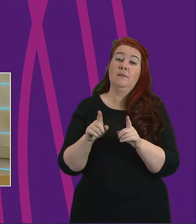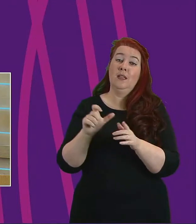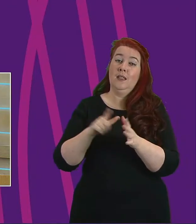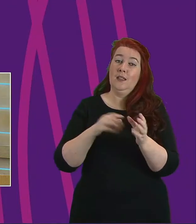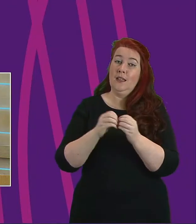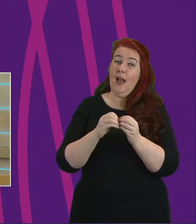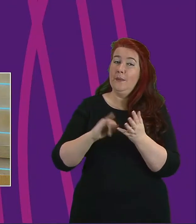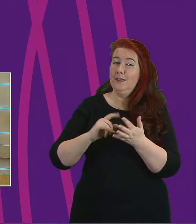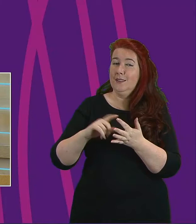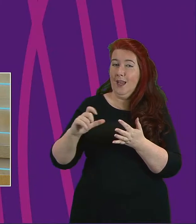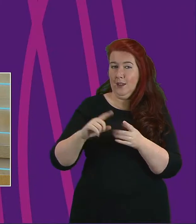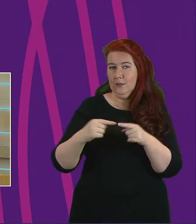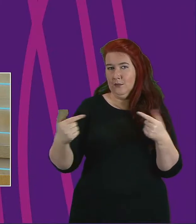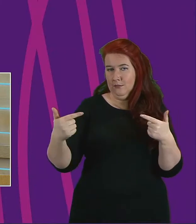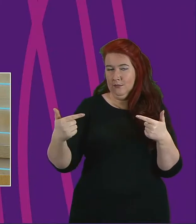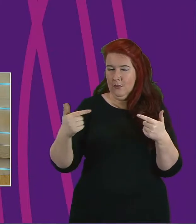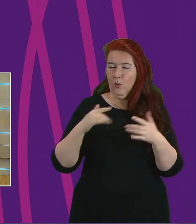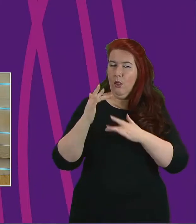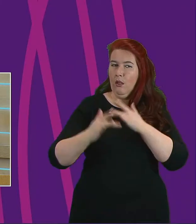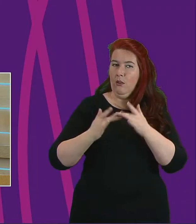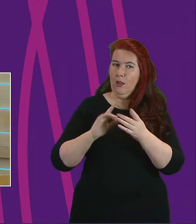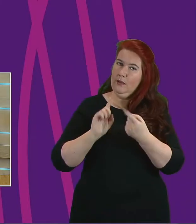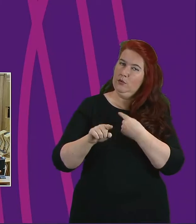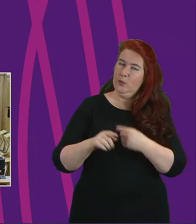Secretary, who will respond. John Finney.